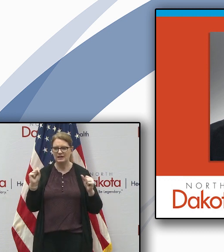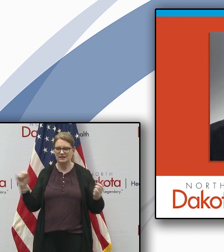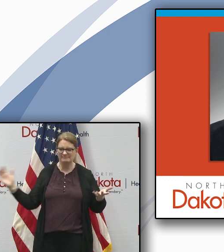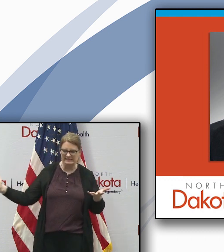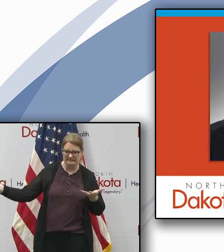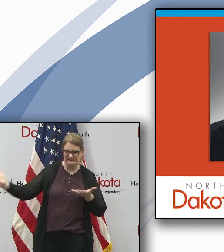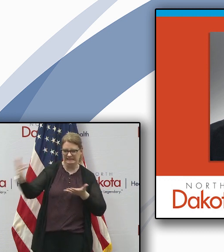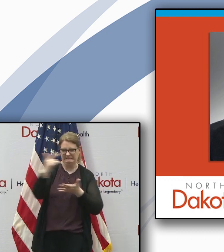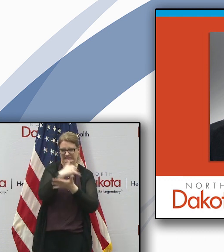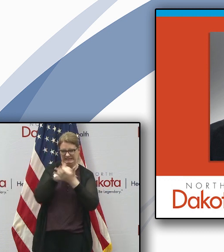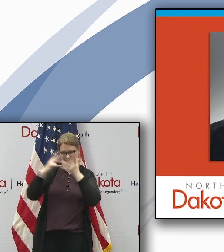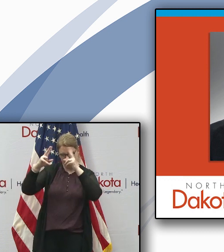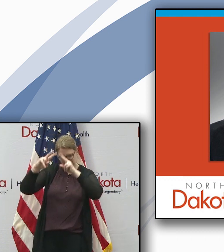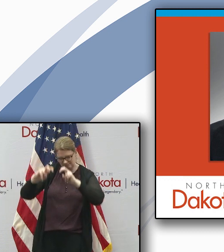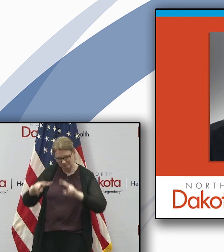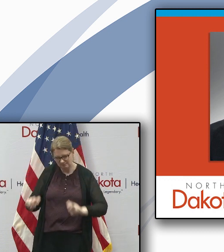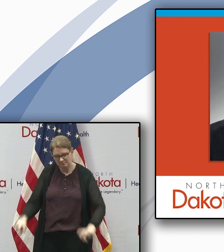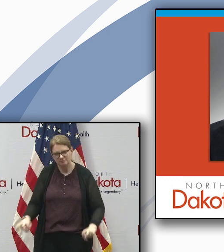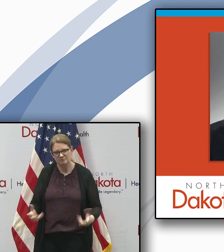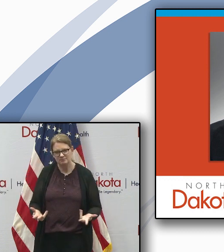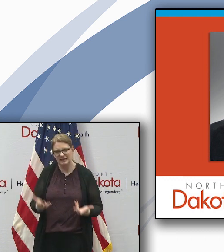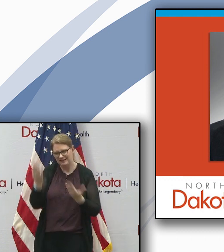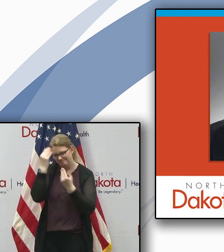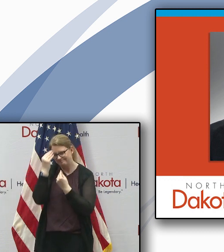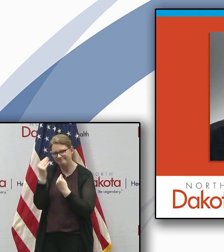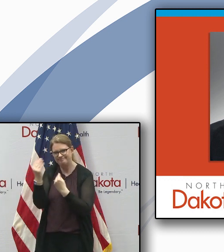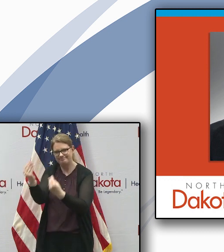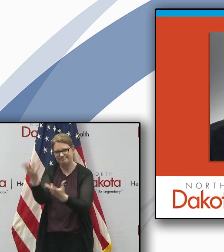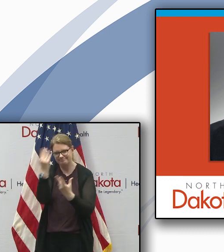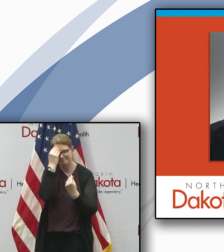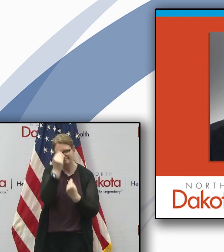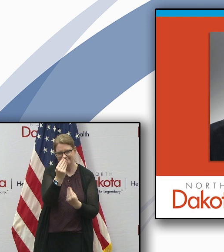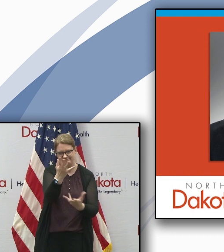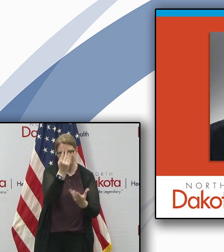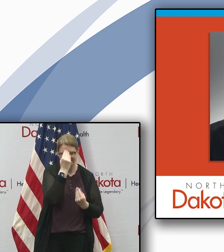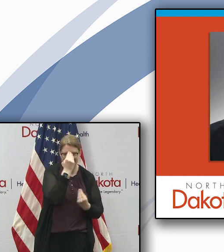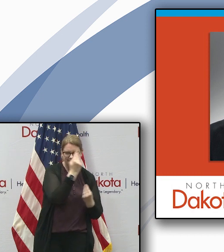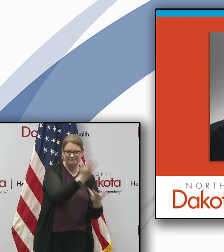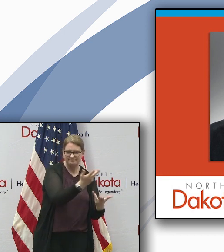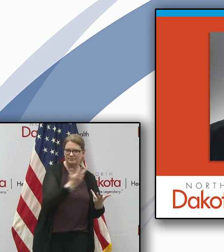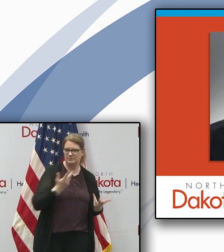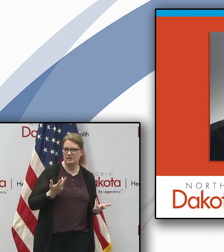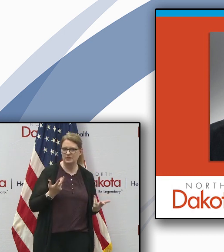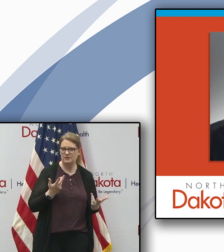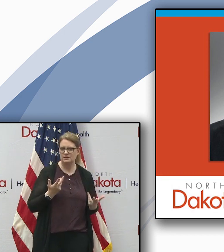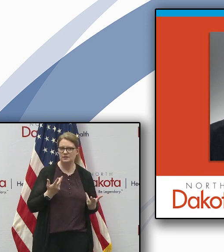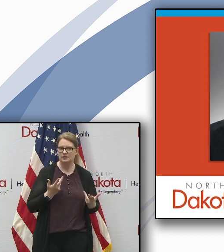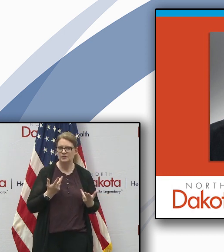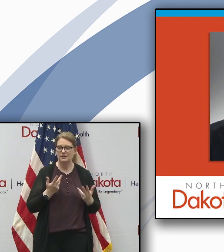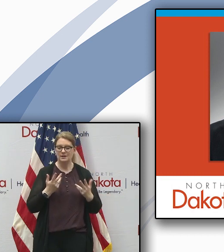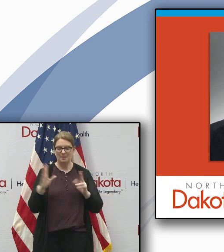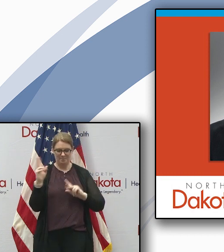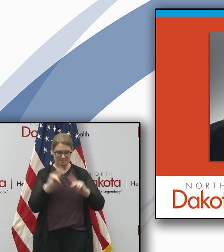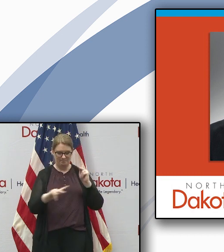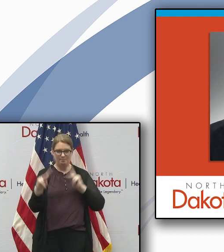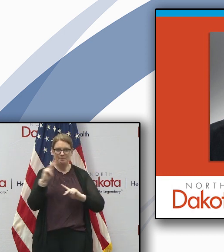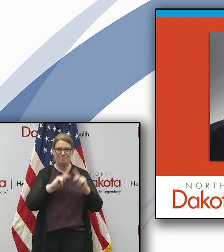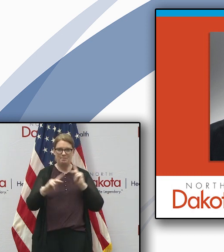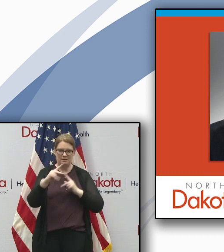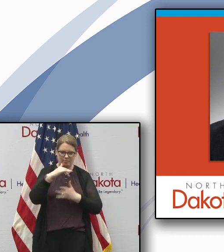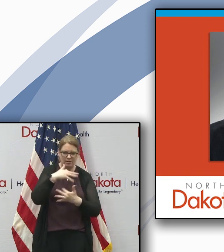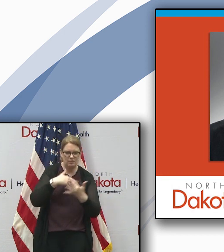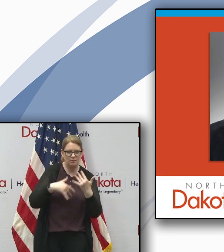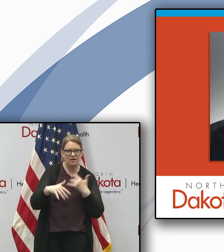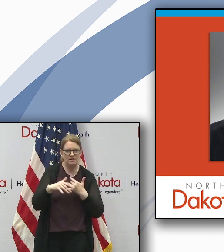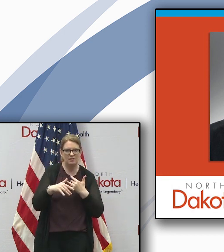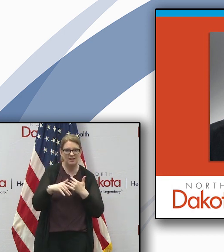level, to inform our decisions because, of course, the way people interact with each other impacts the infection rate and the